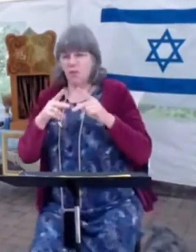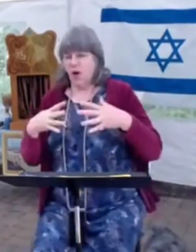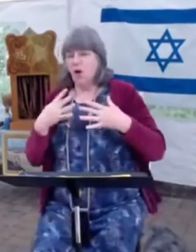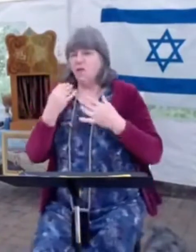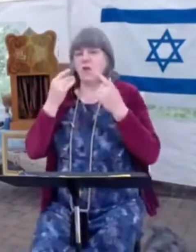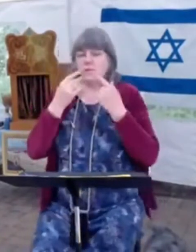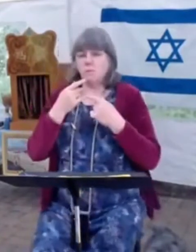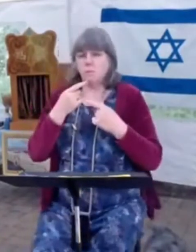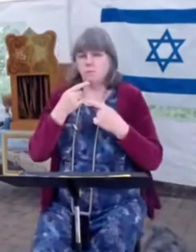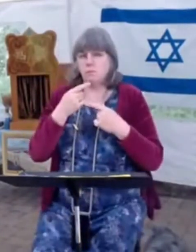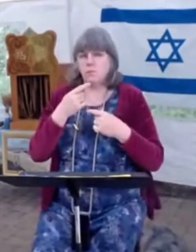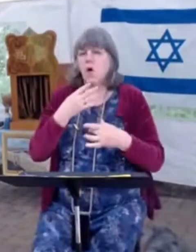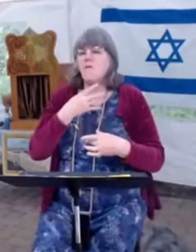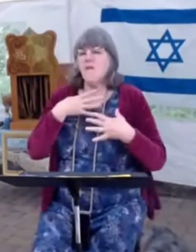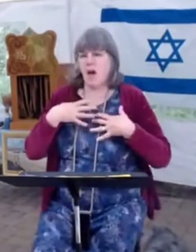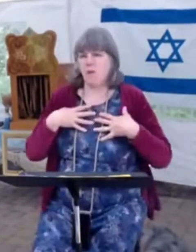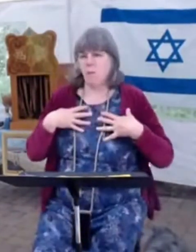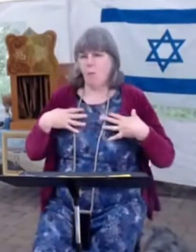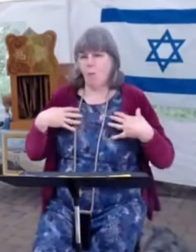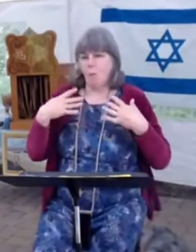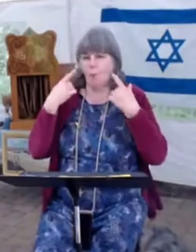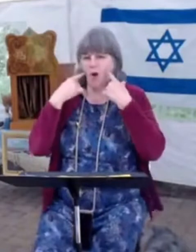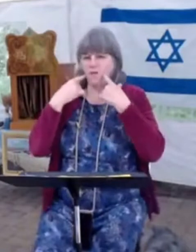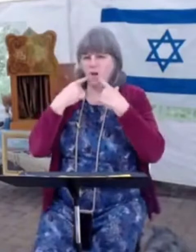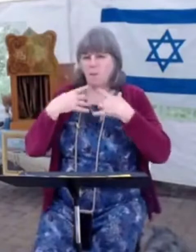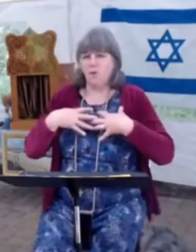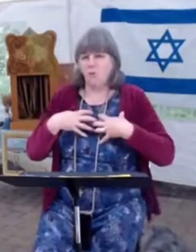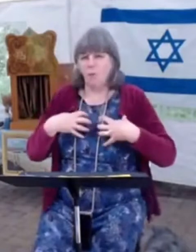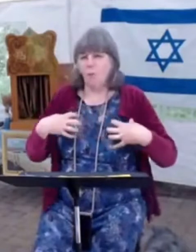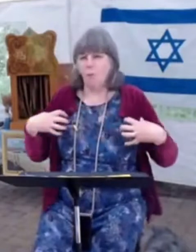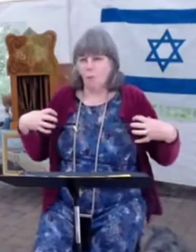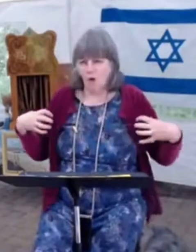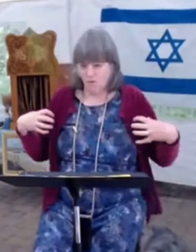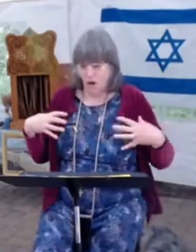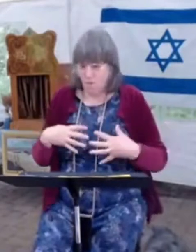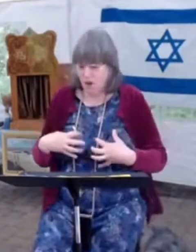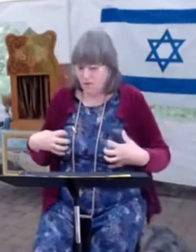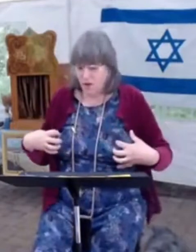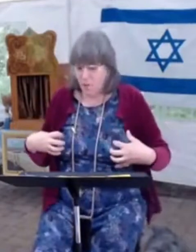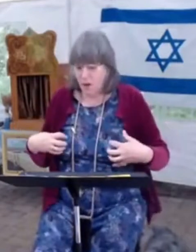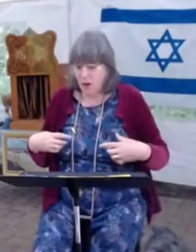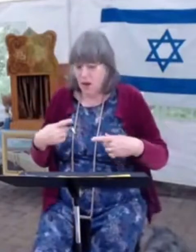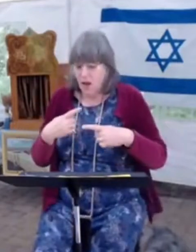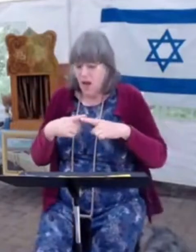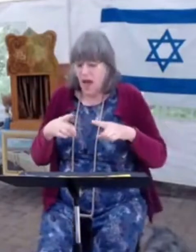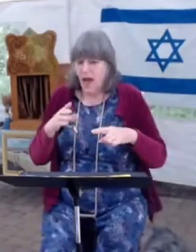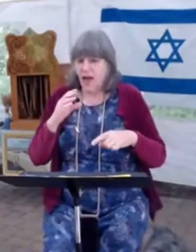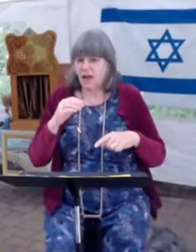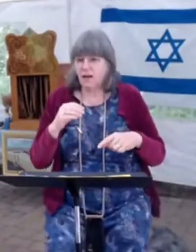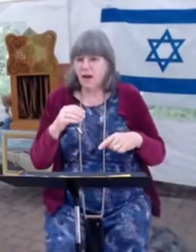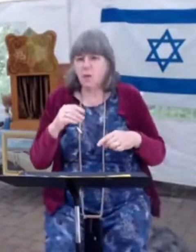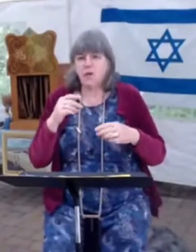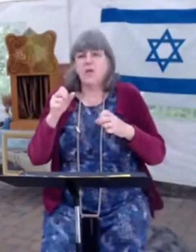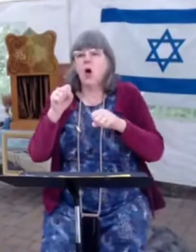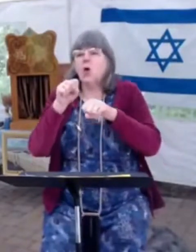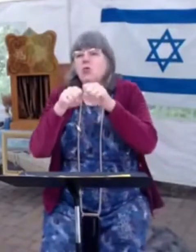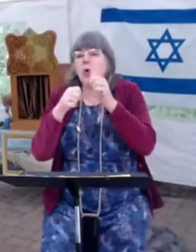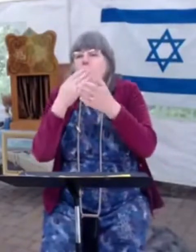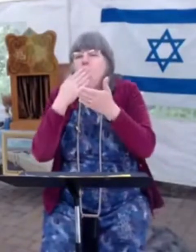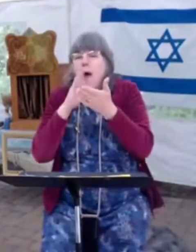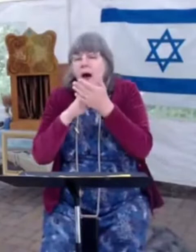it mocks what we call inflation. What we call inflation is, what? That's